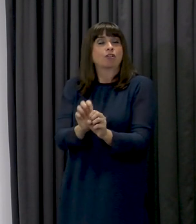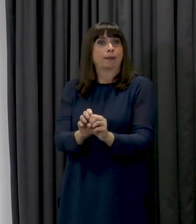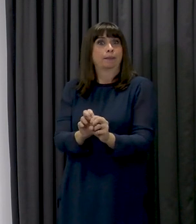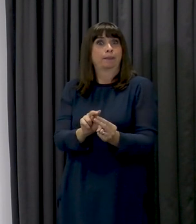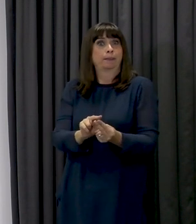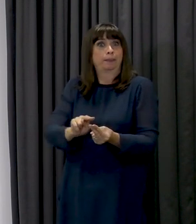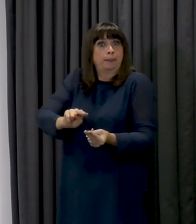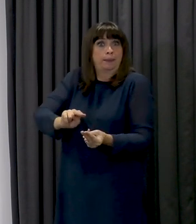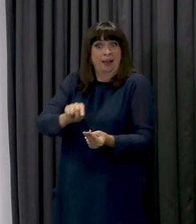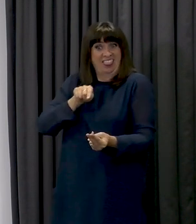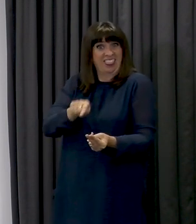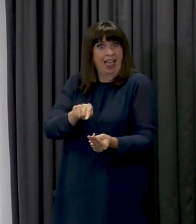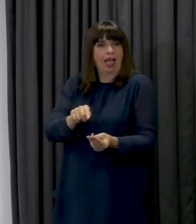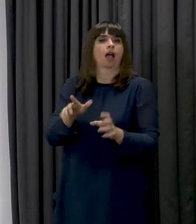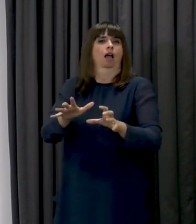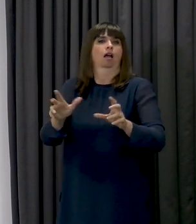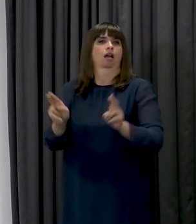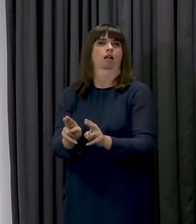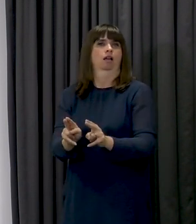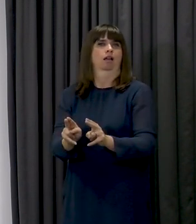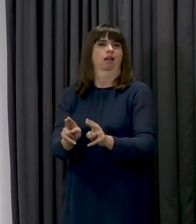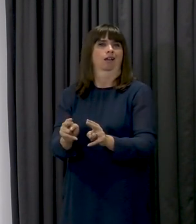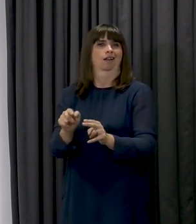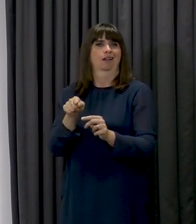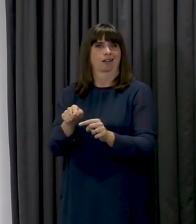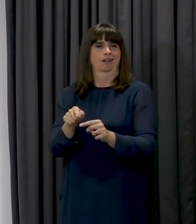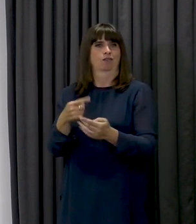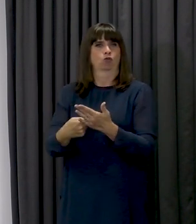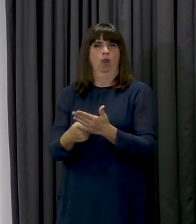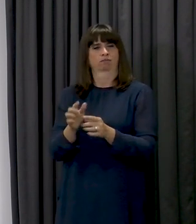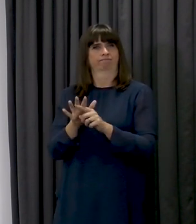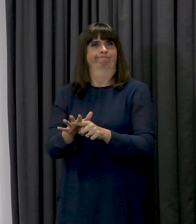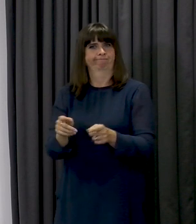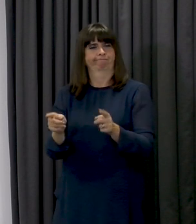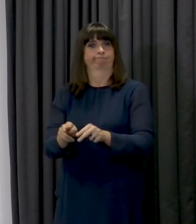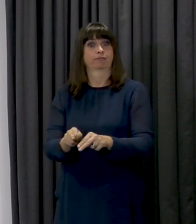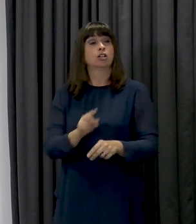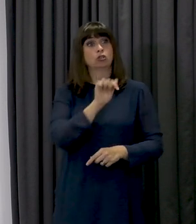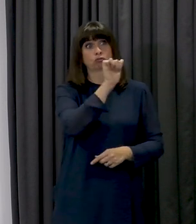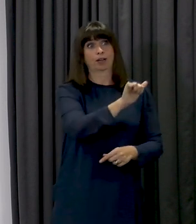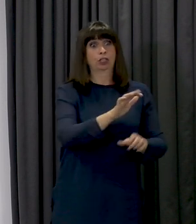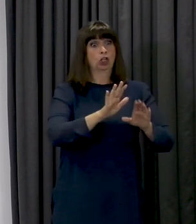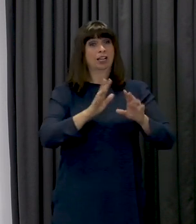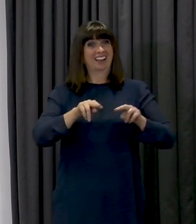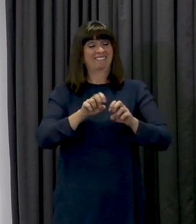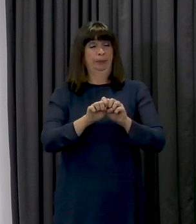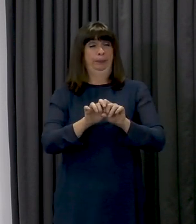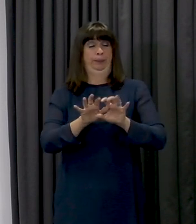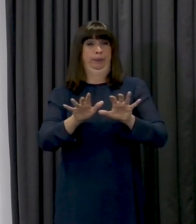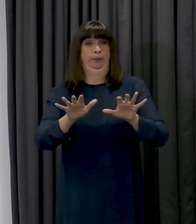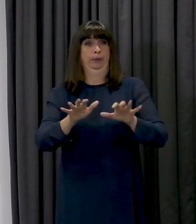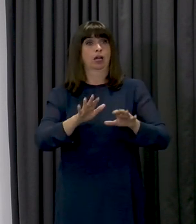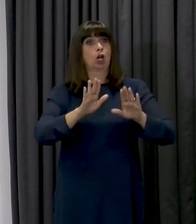you're right to say that children and the urgent need for children to be able to return to school will always